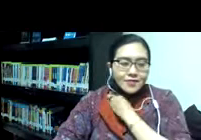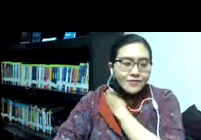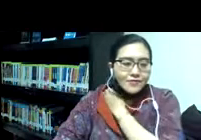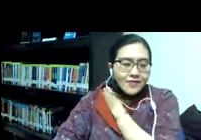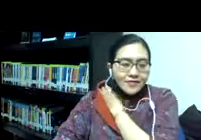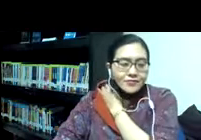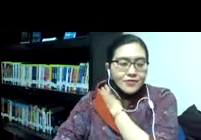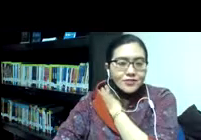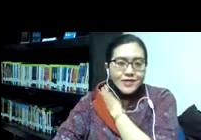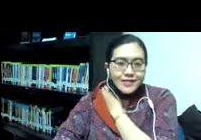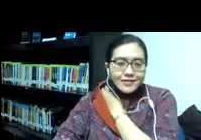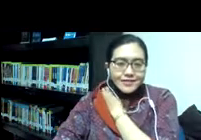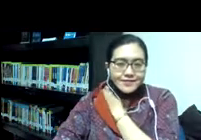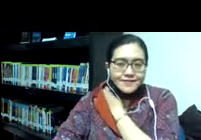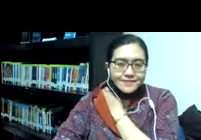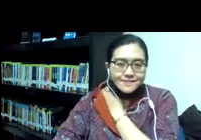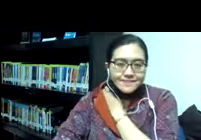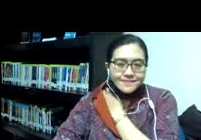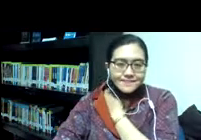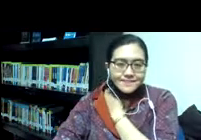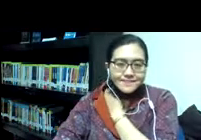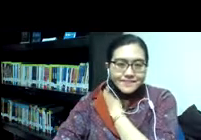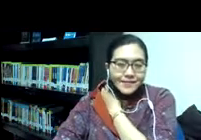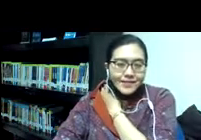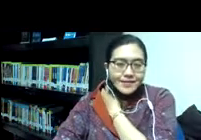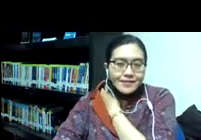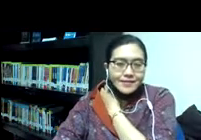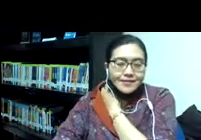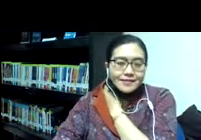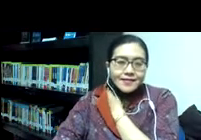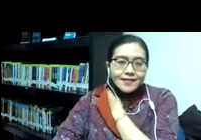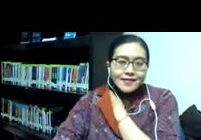perhaps to fix waterways.